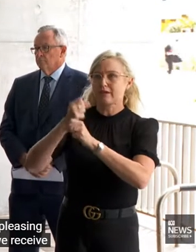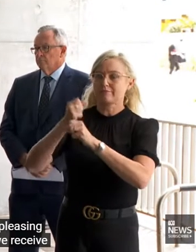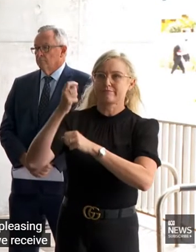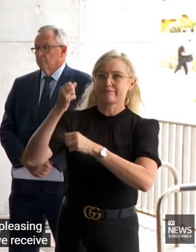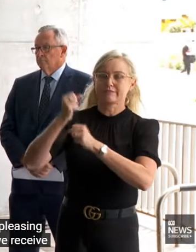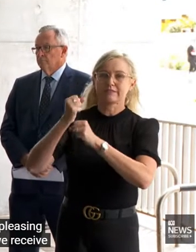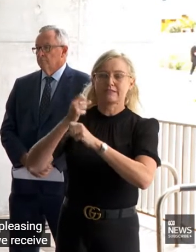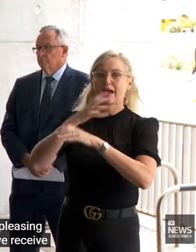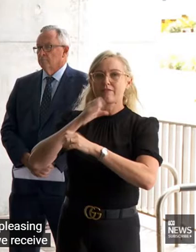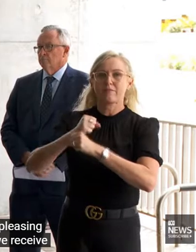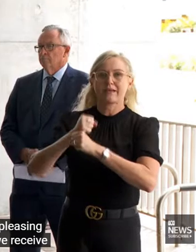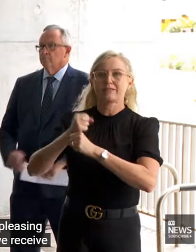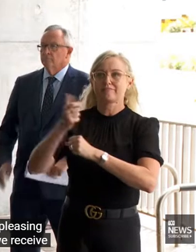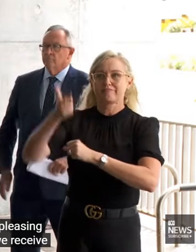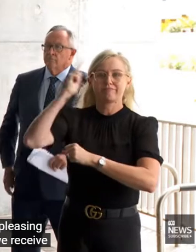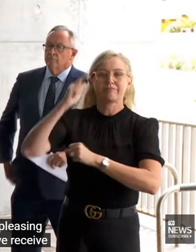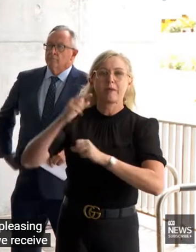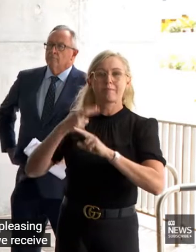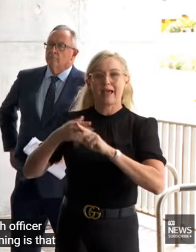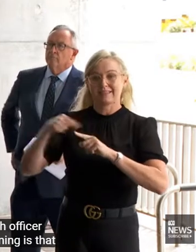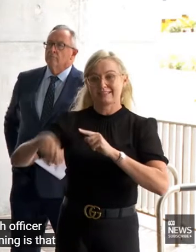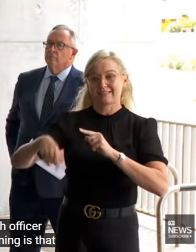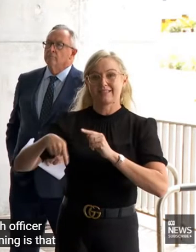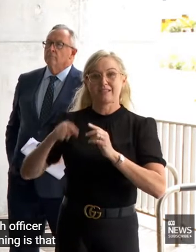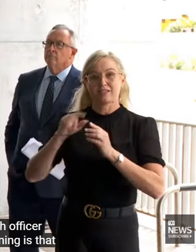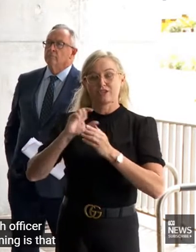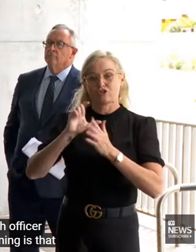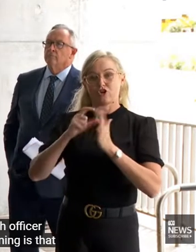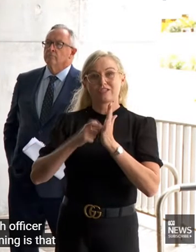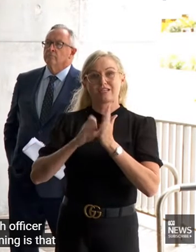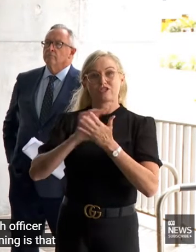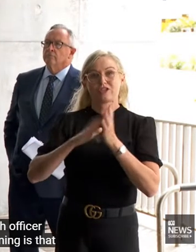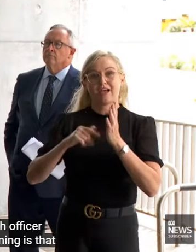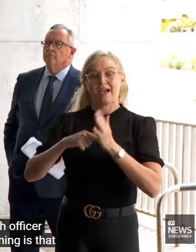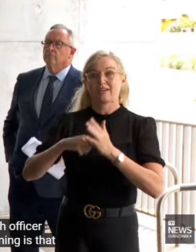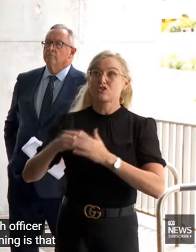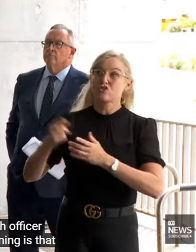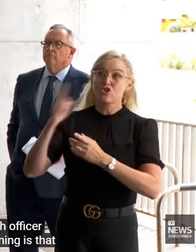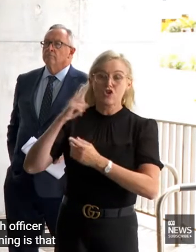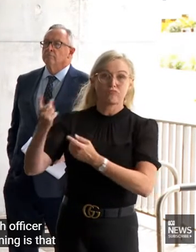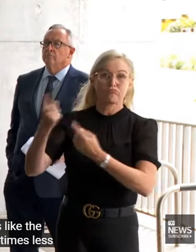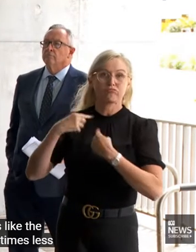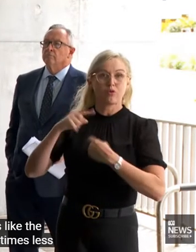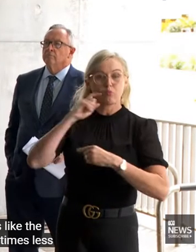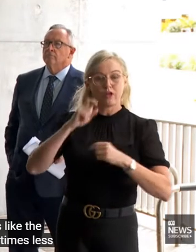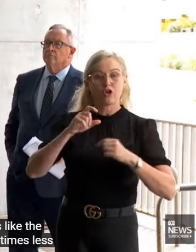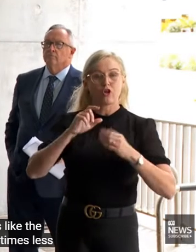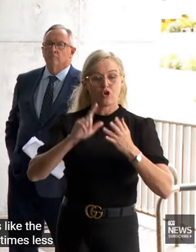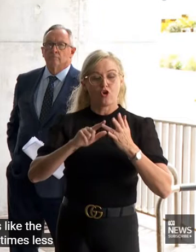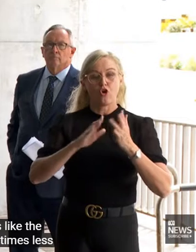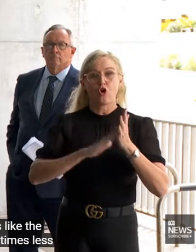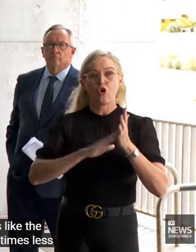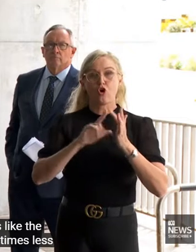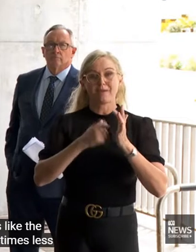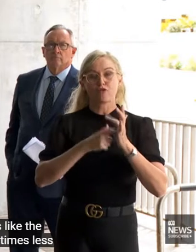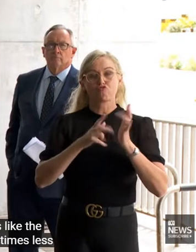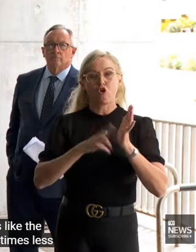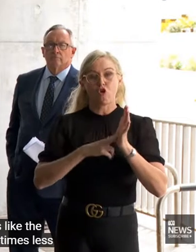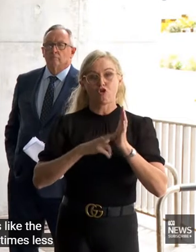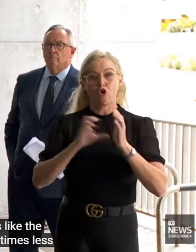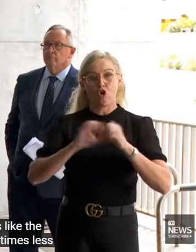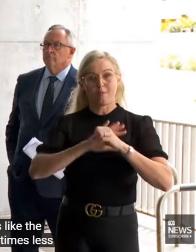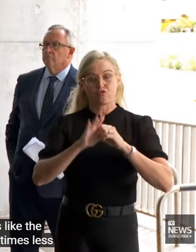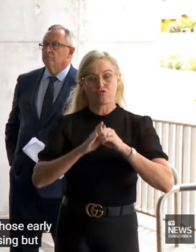is that we're seeing it looks like that Omicron will be 5 times less severe than Delta. So those early signs are